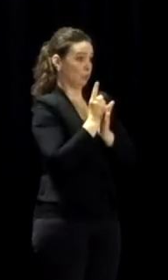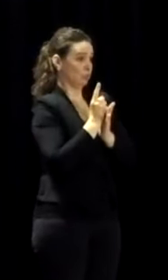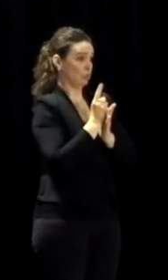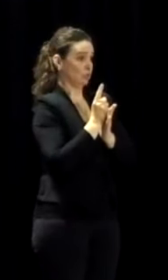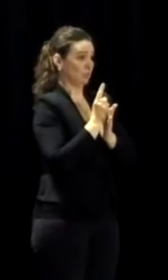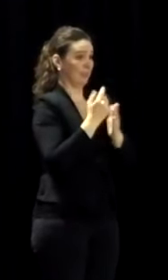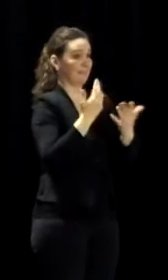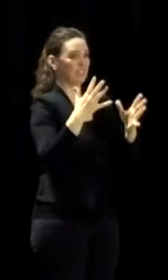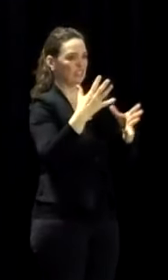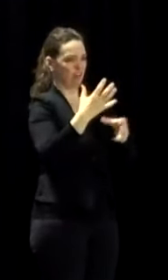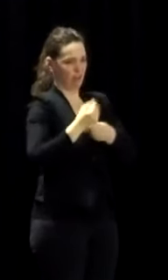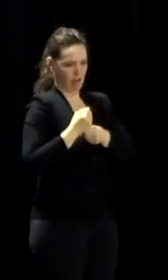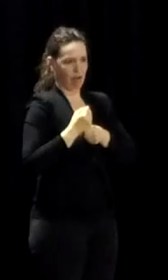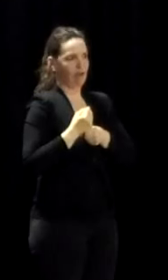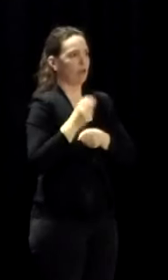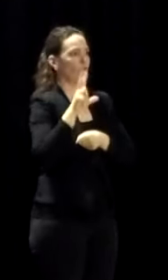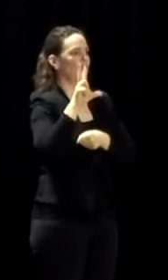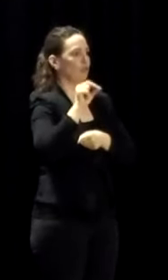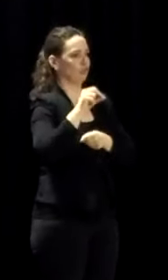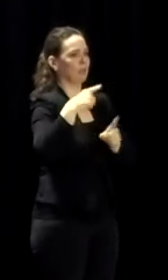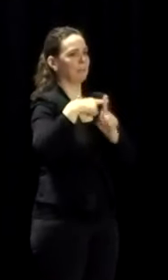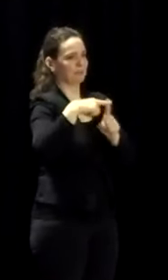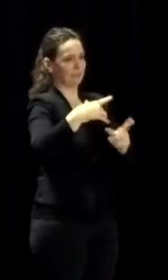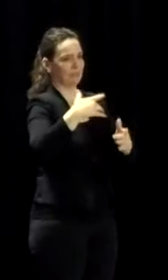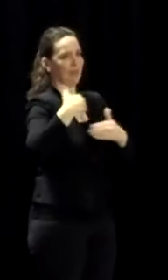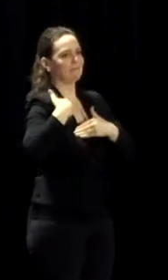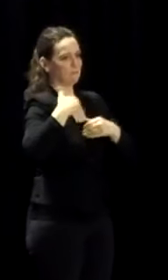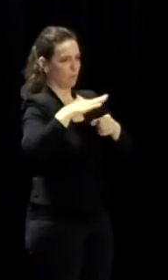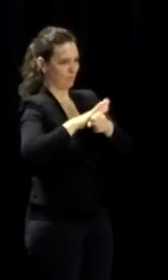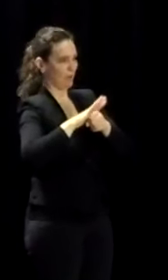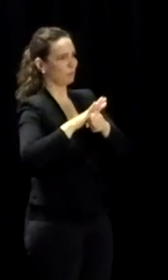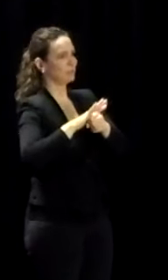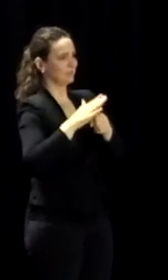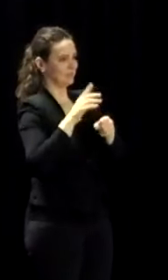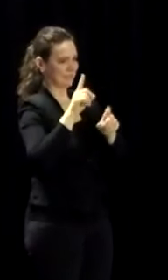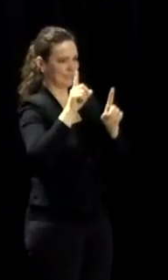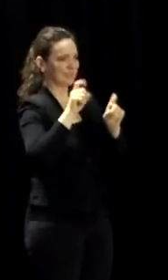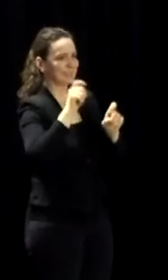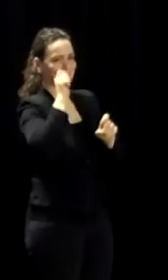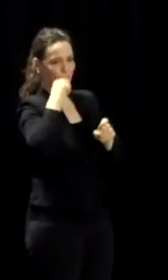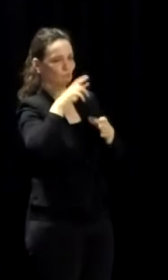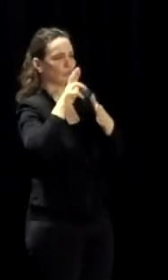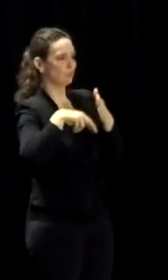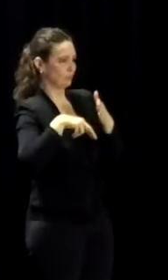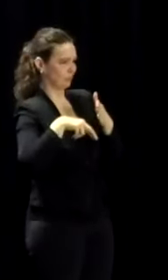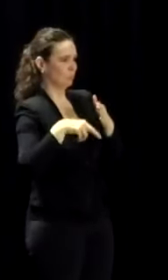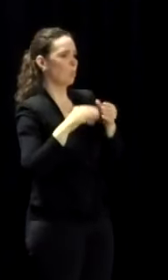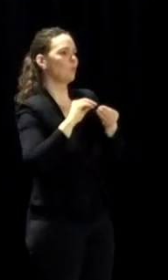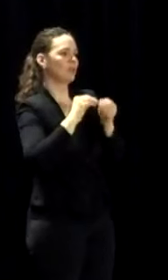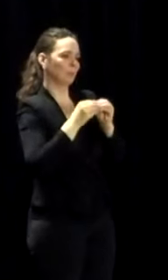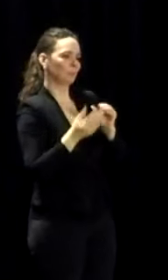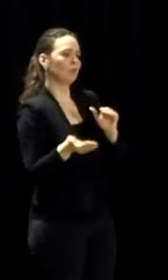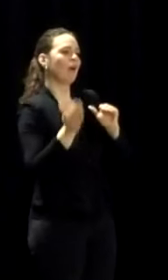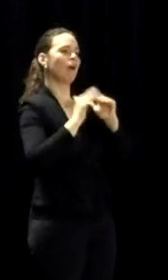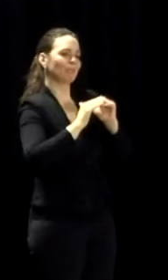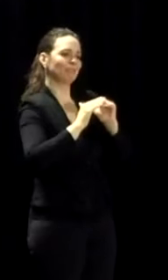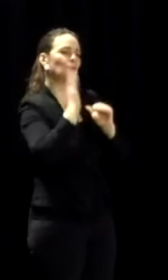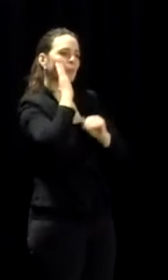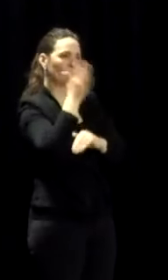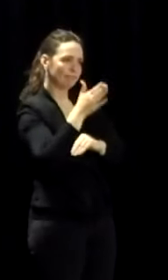cases. So certainly that number will probably go up for tomorrow's briefing as they finish up